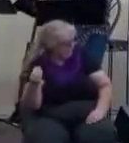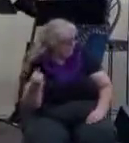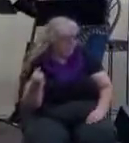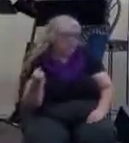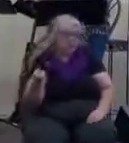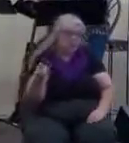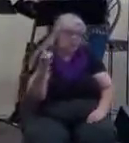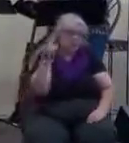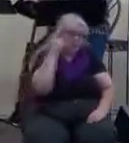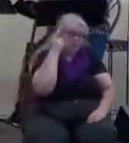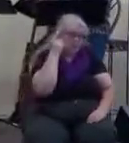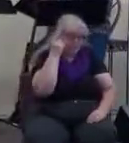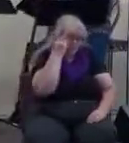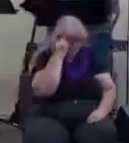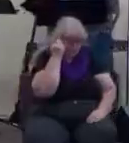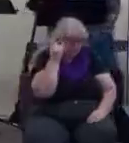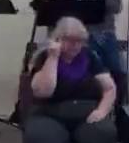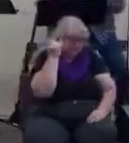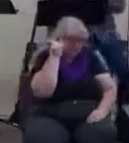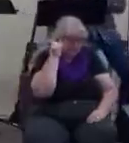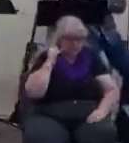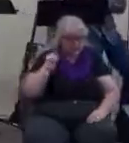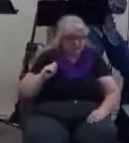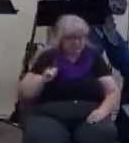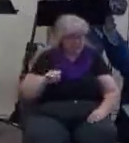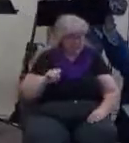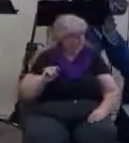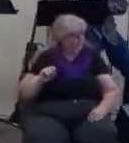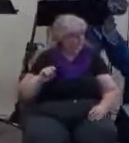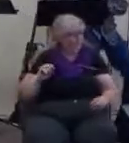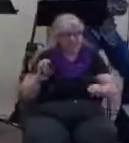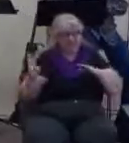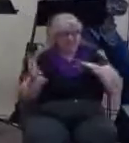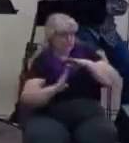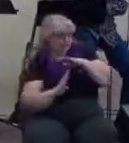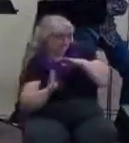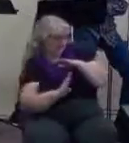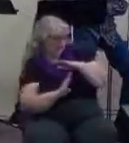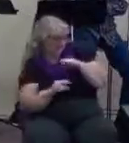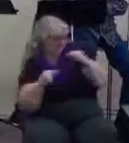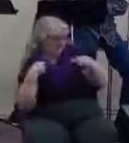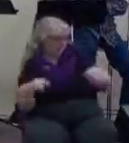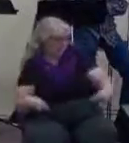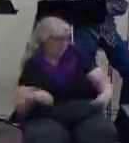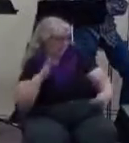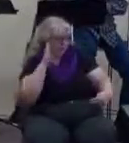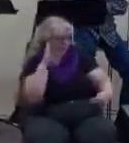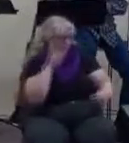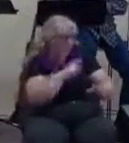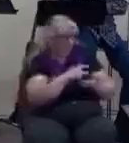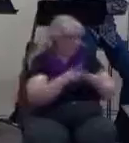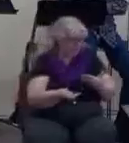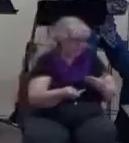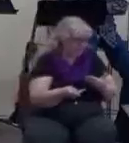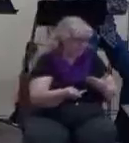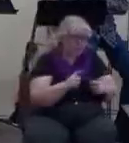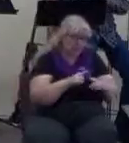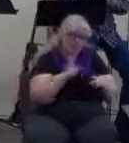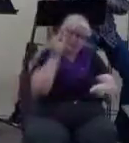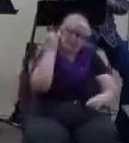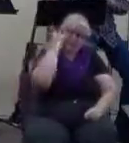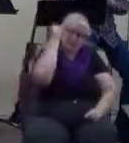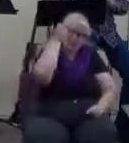For if their purpose or activity is of human origin, it'll fail. But if it's from God,